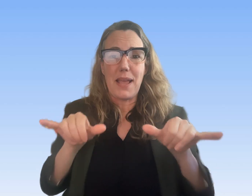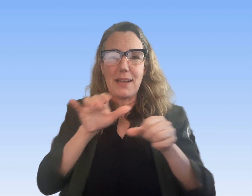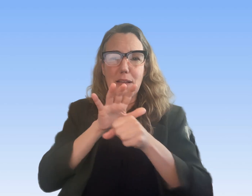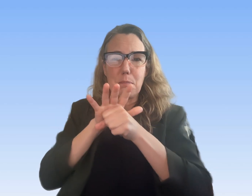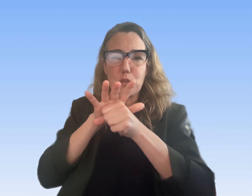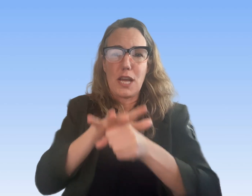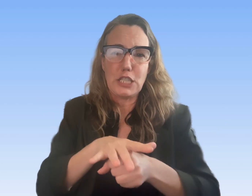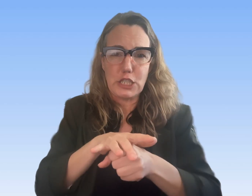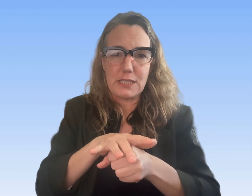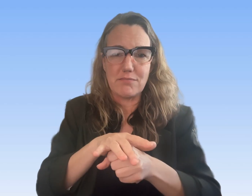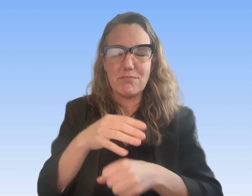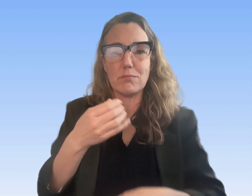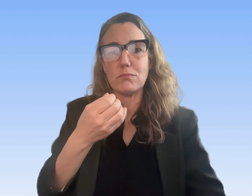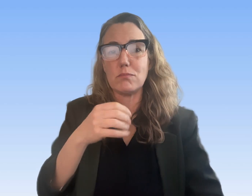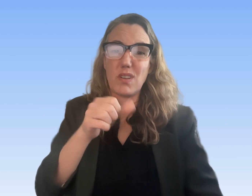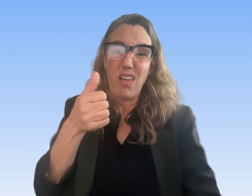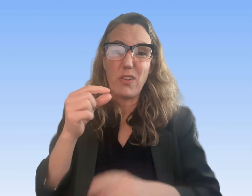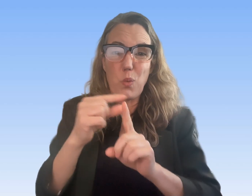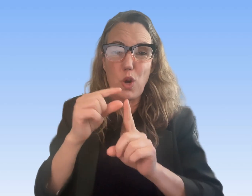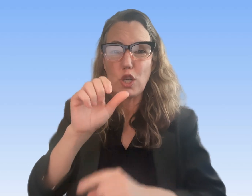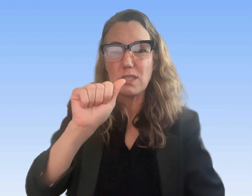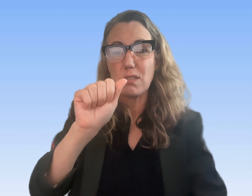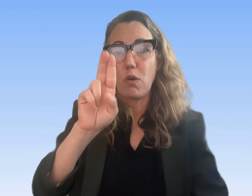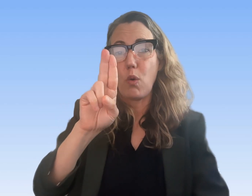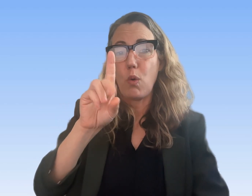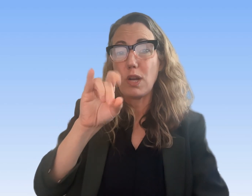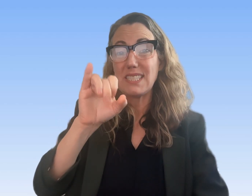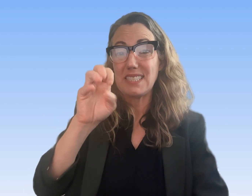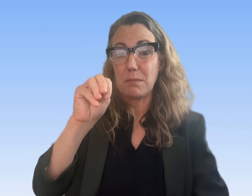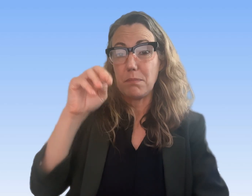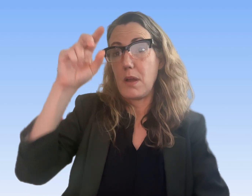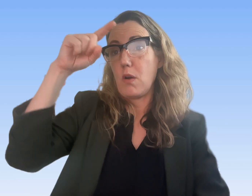Semantic oppression. In other words, autism.